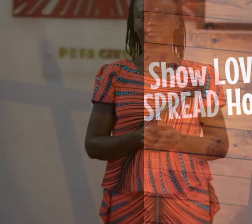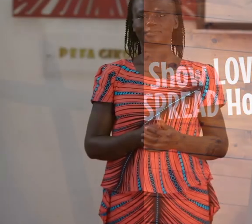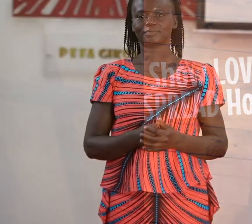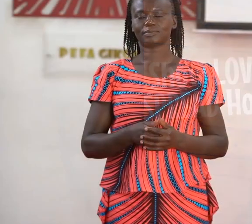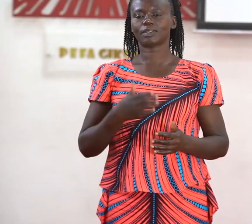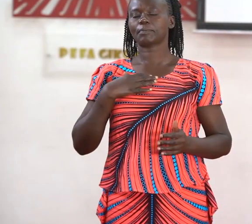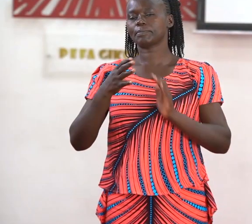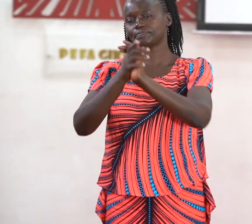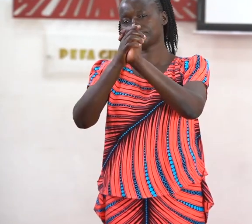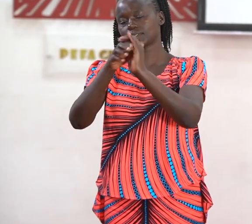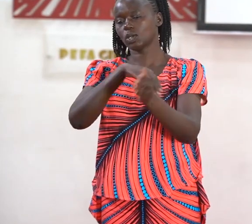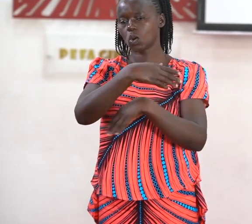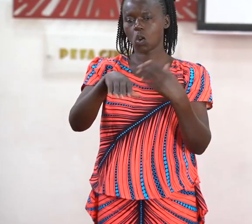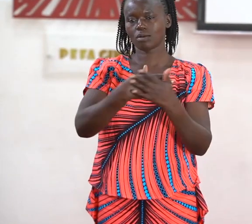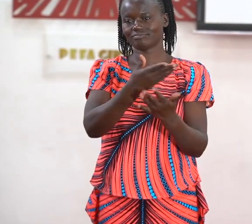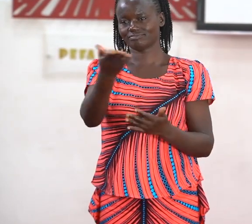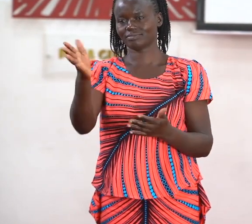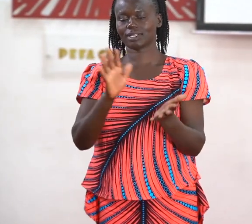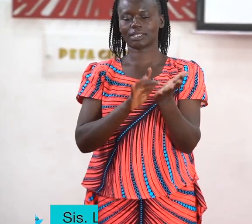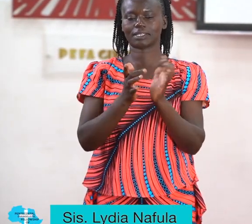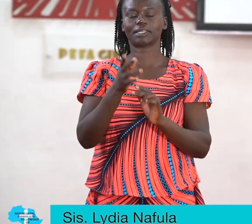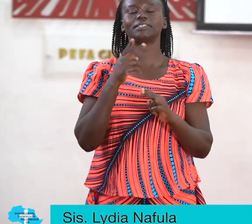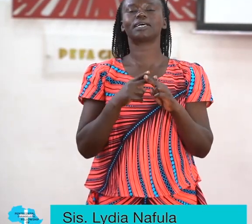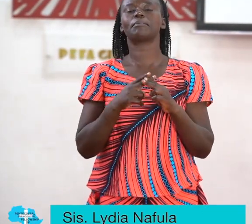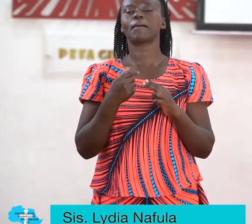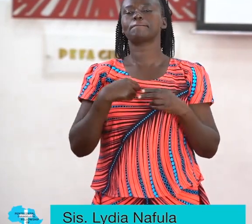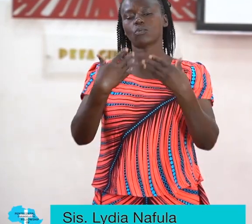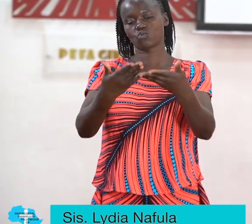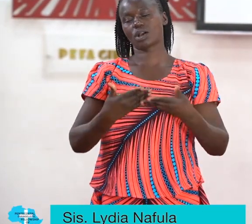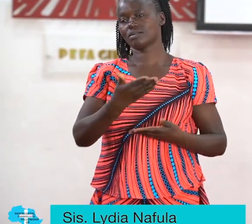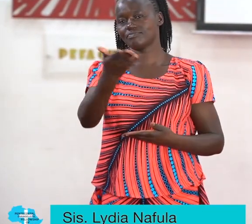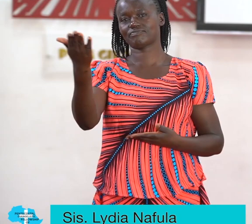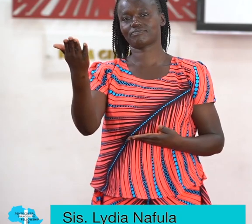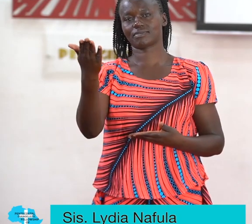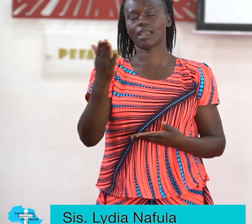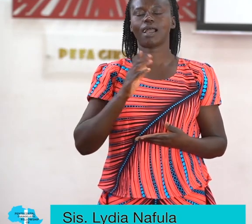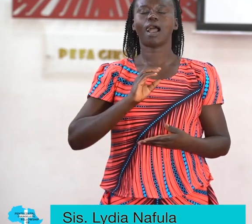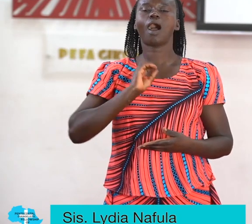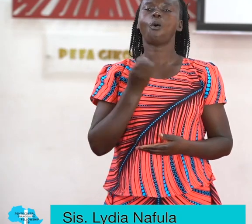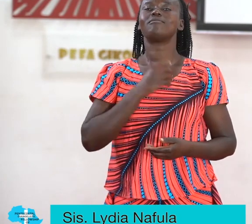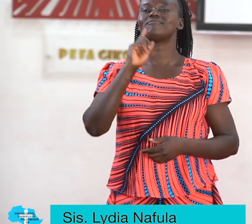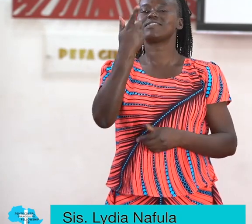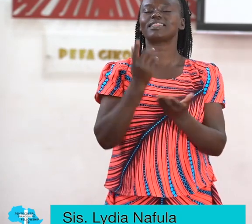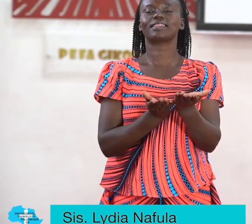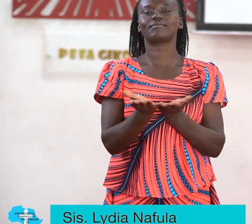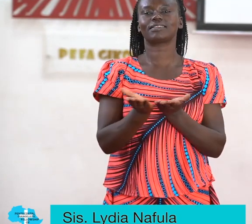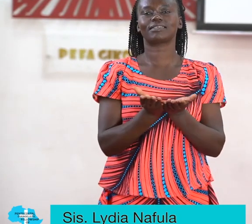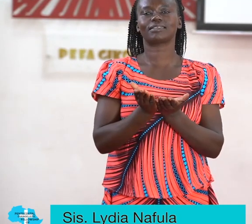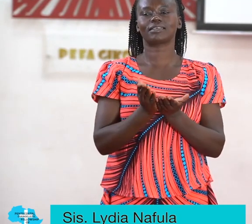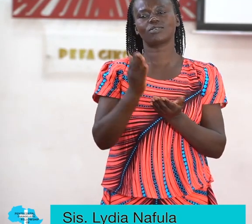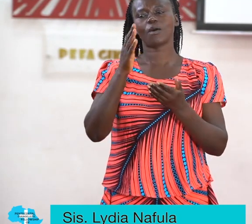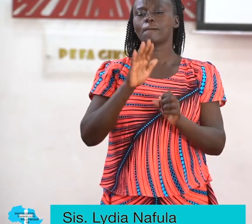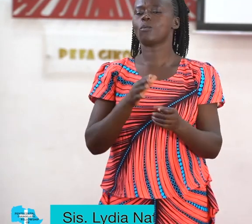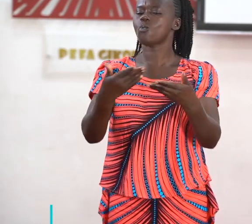I greet you all in the name of Jesus Christ, and I welcome you to our first service. You are